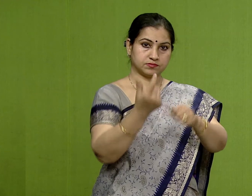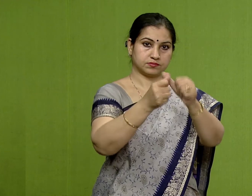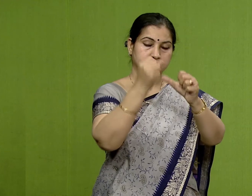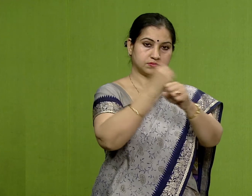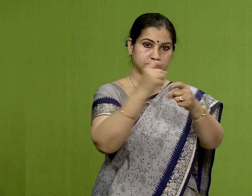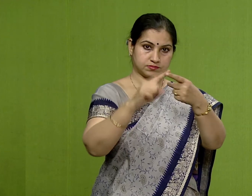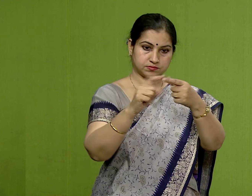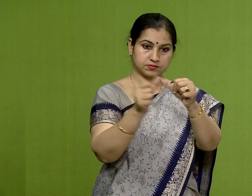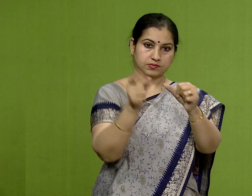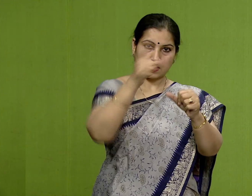signlanguage@nios.ac.in. Thank you.